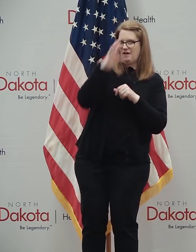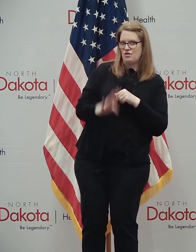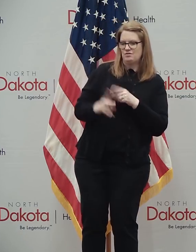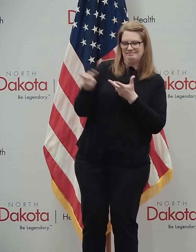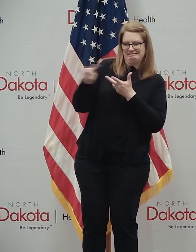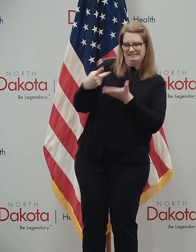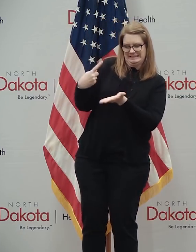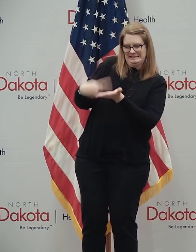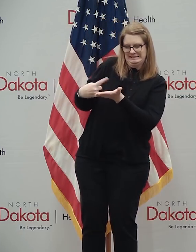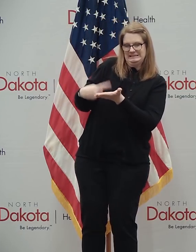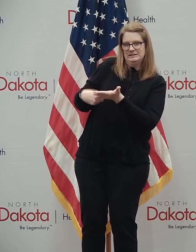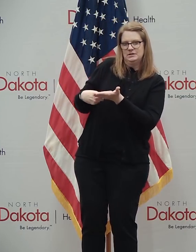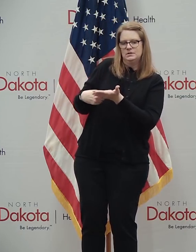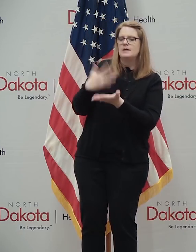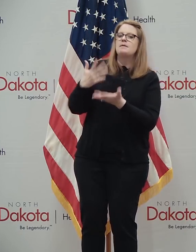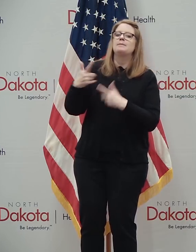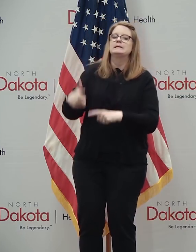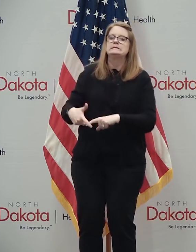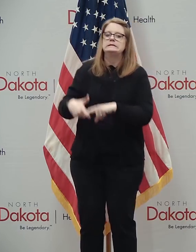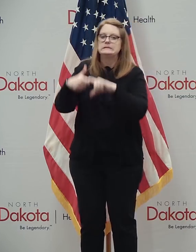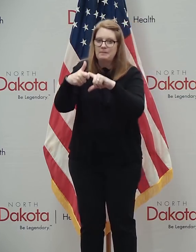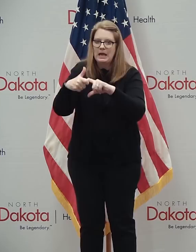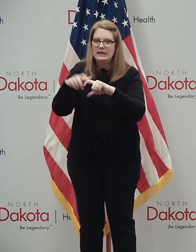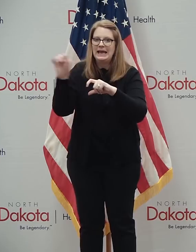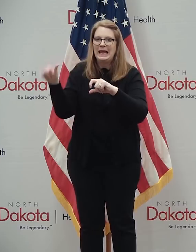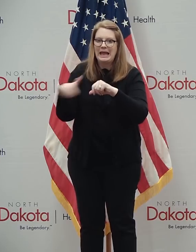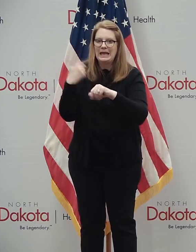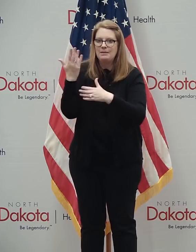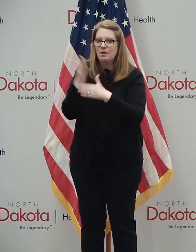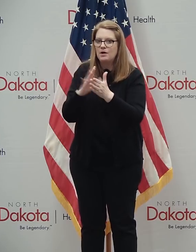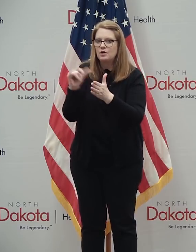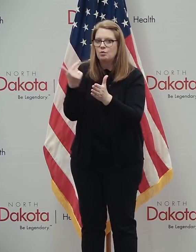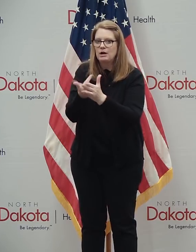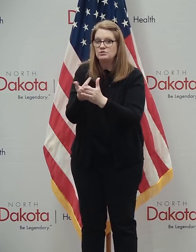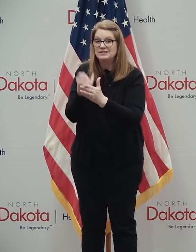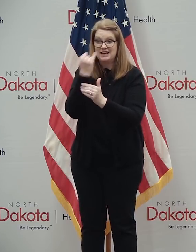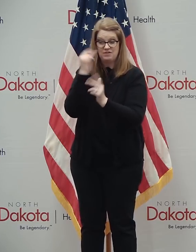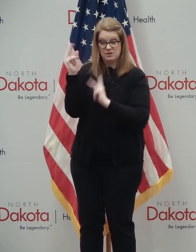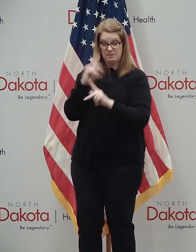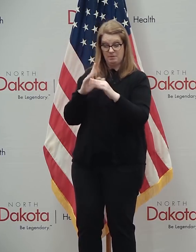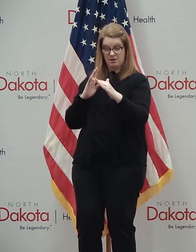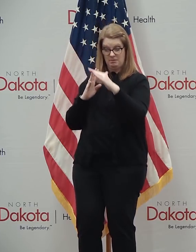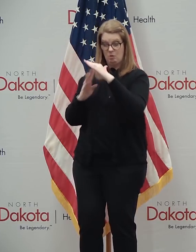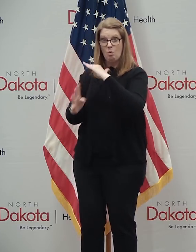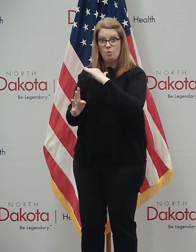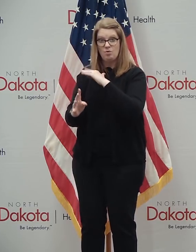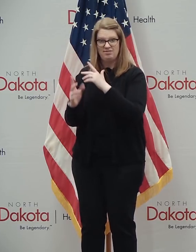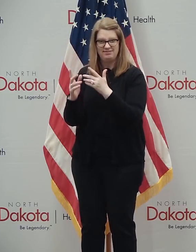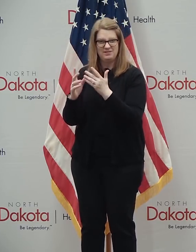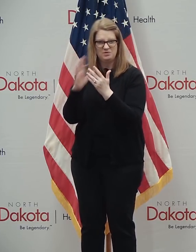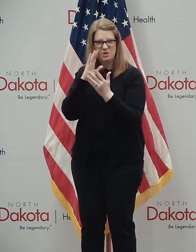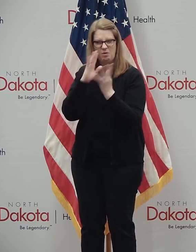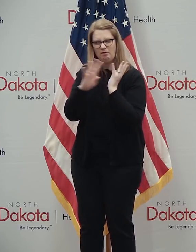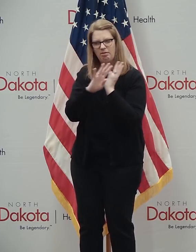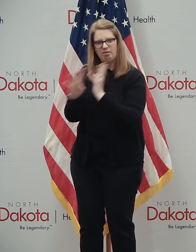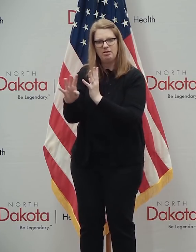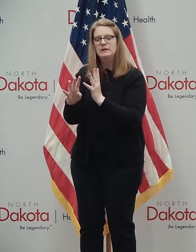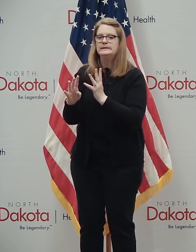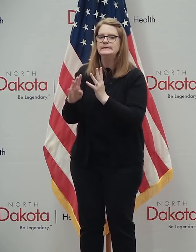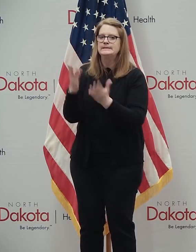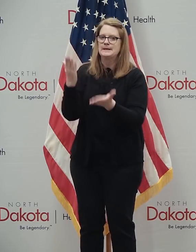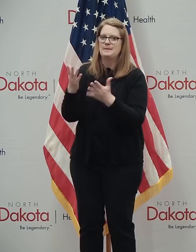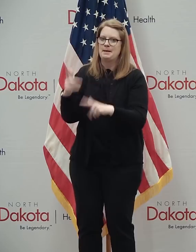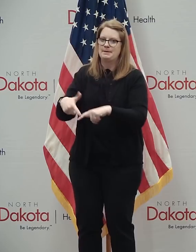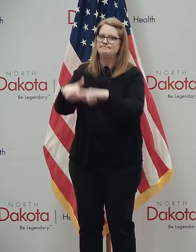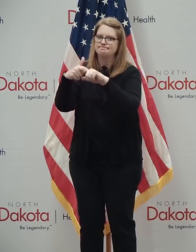suspend any in-person portion of the event to protect public health and safety. So the ultimate